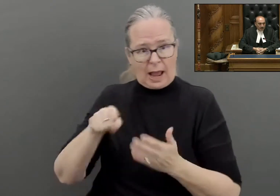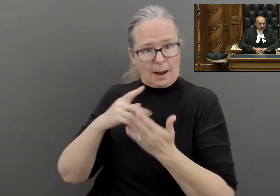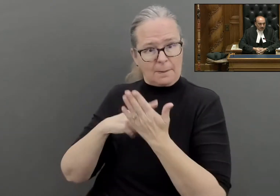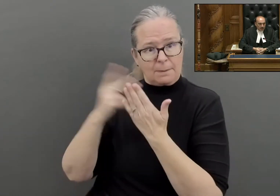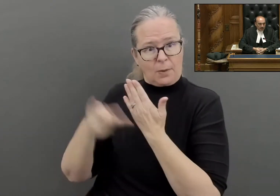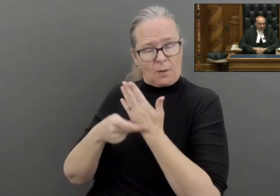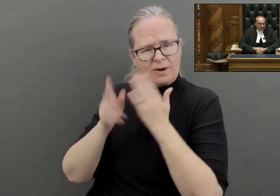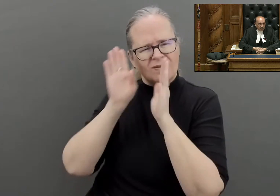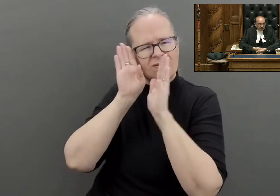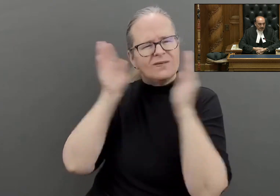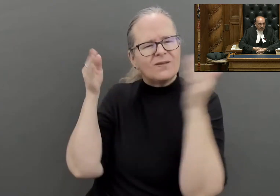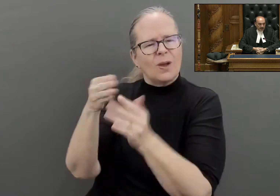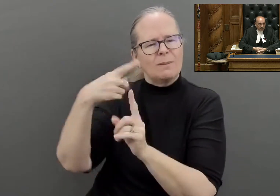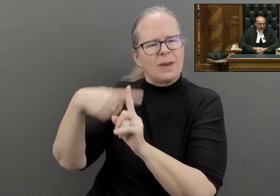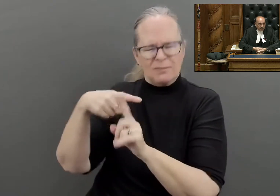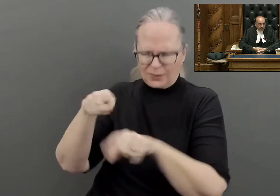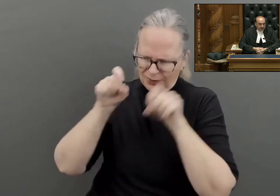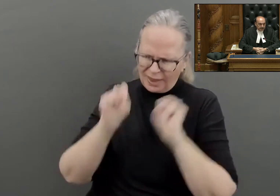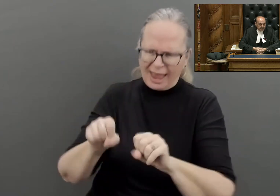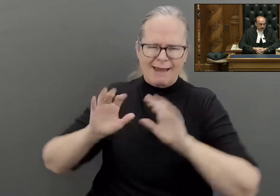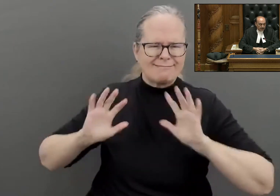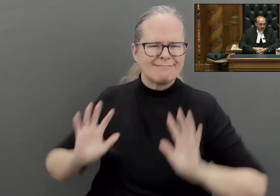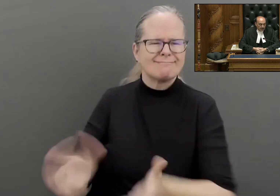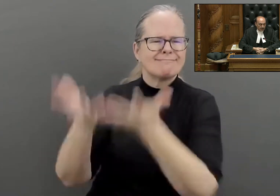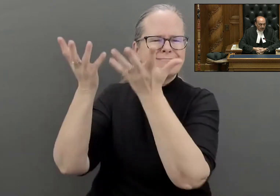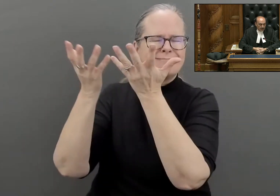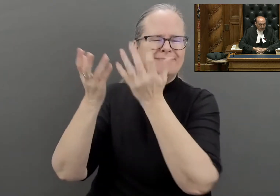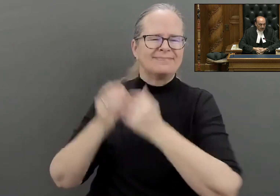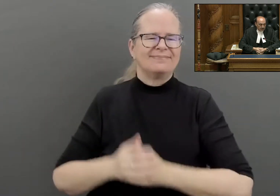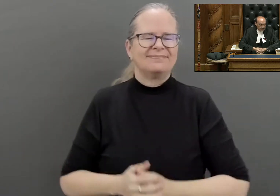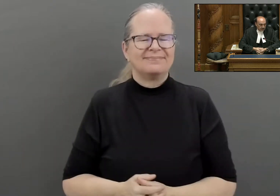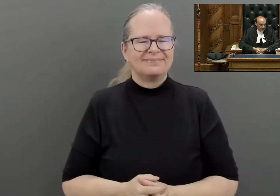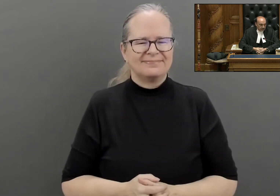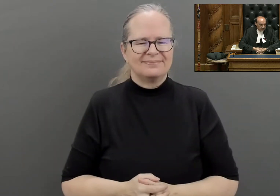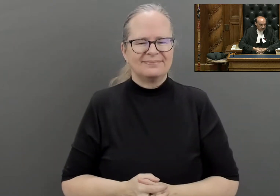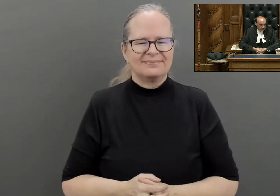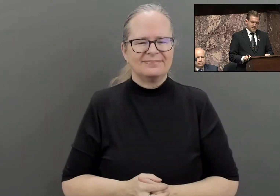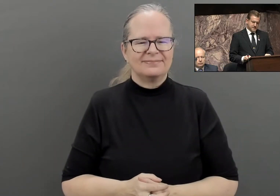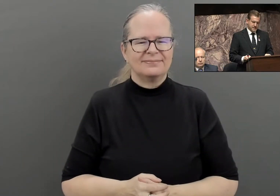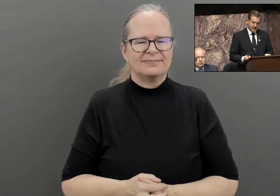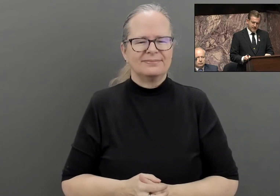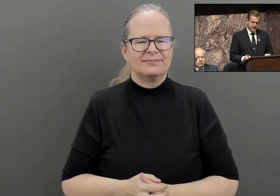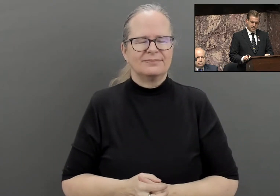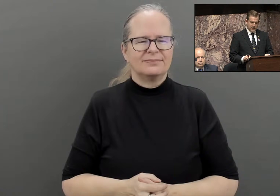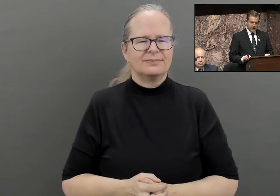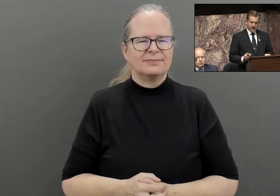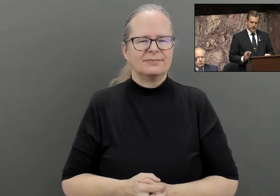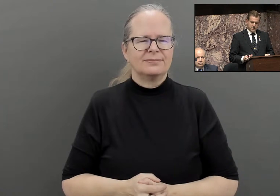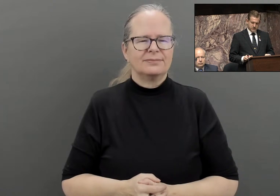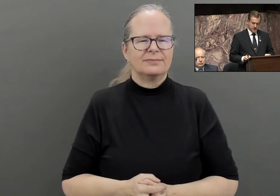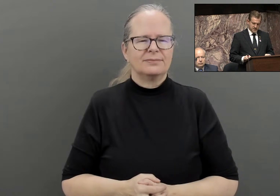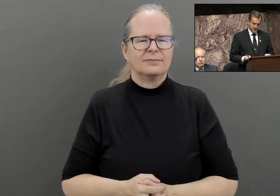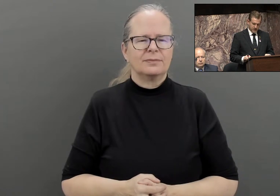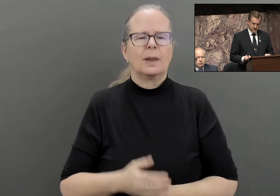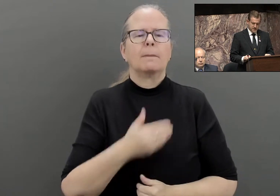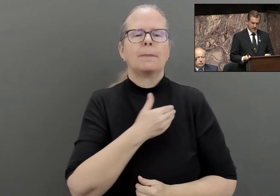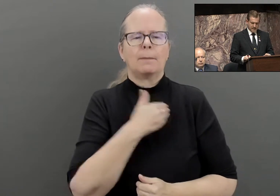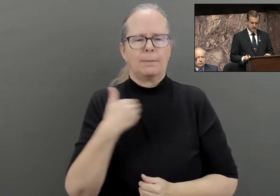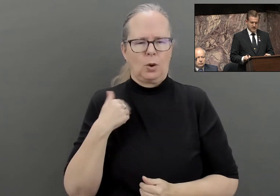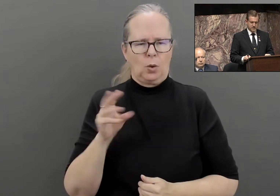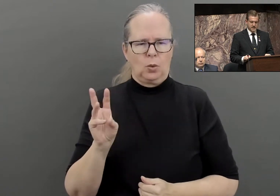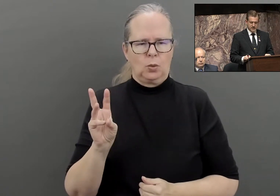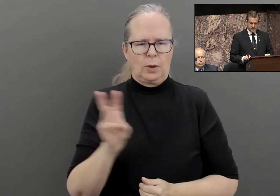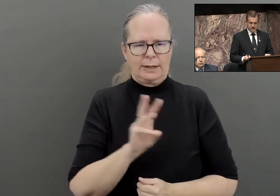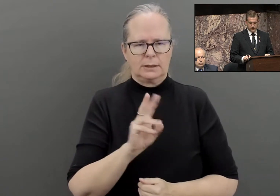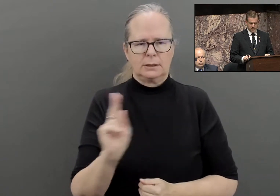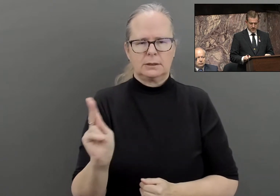Member for West Kelowna Beachland. Thank you, Mr. Speaker. I rise today to share a personal experience and